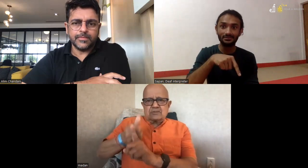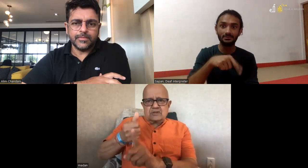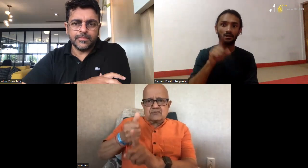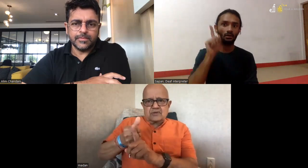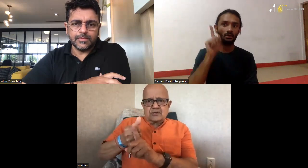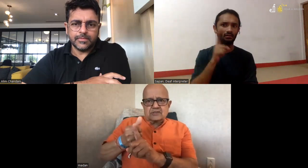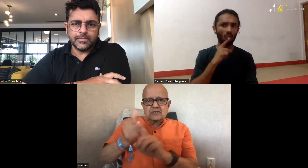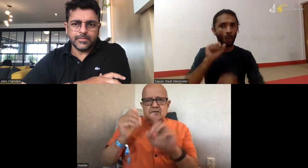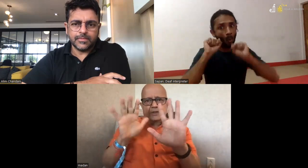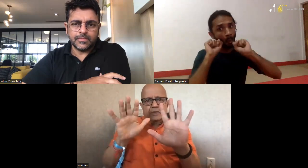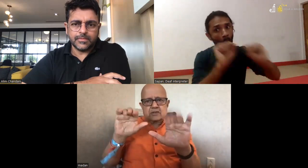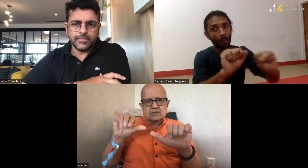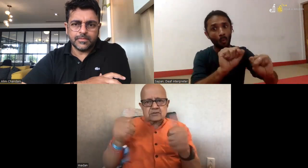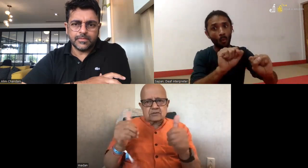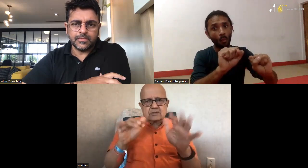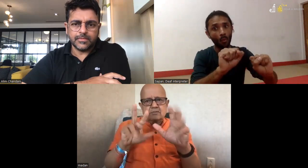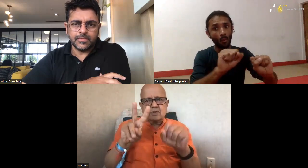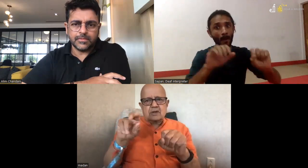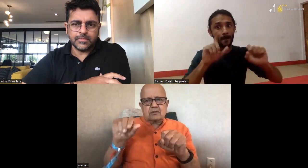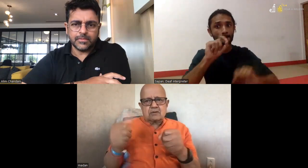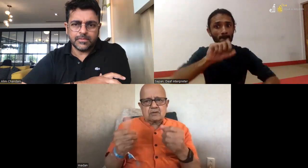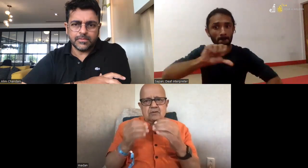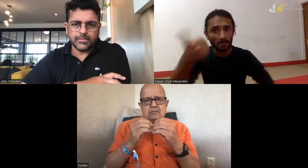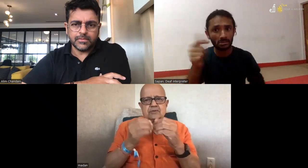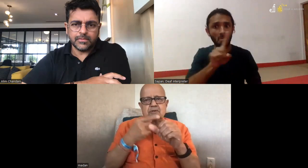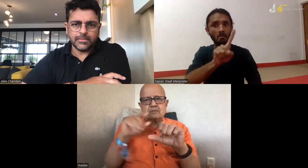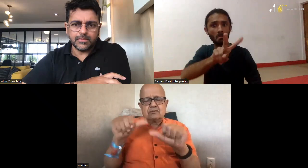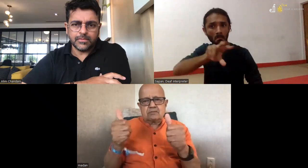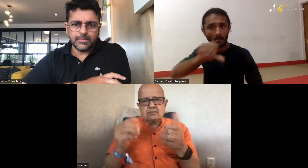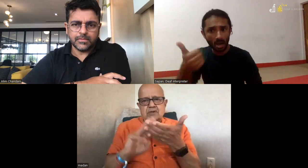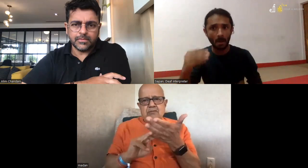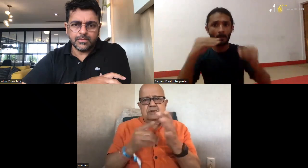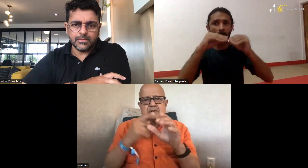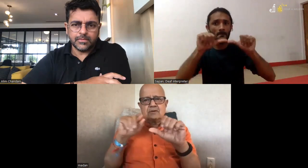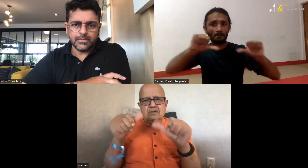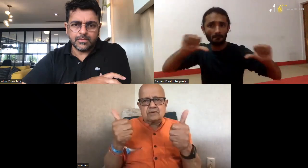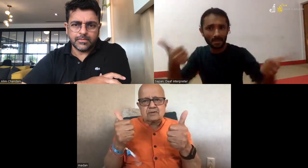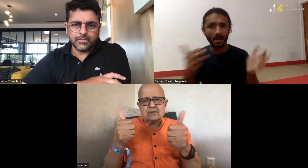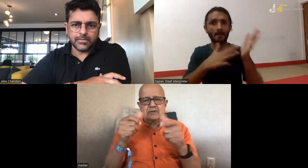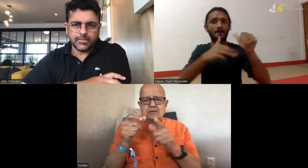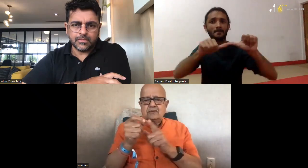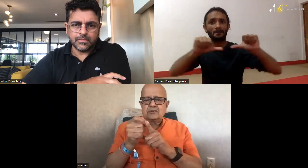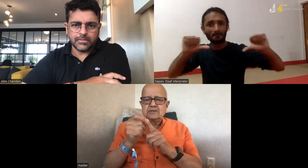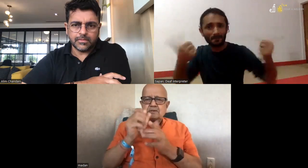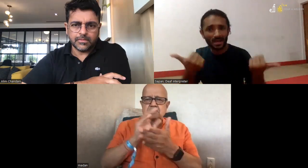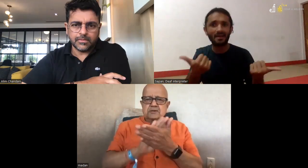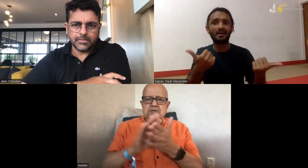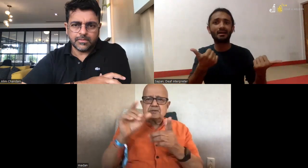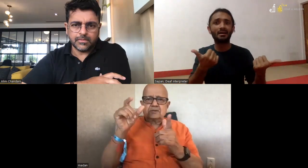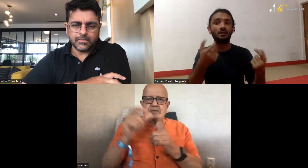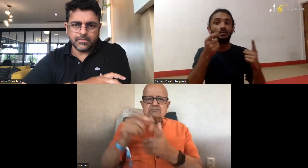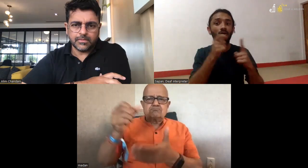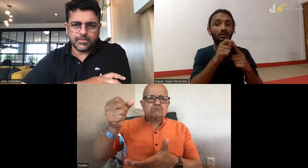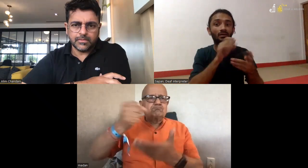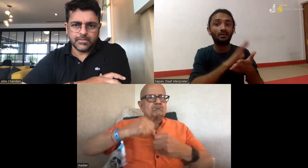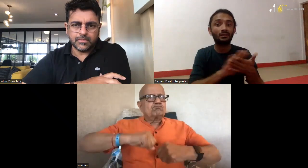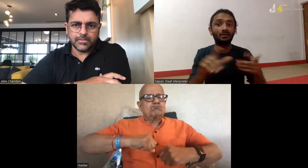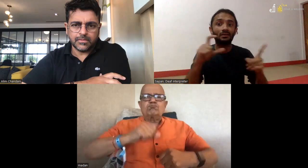In India, the population is huge. Deaf Indians are huge. But do we know how many PhDs are there?